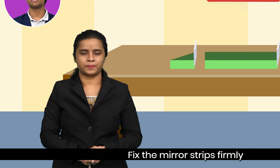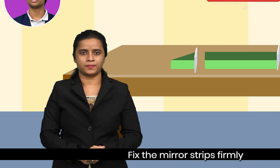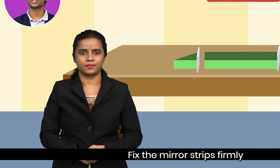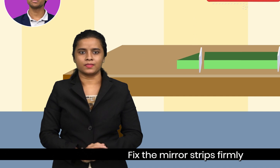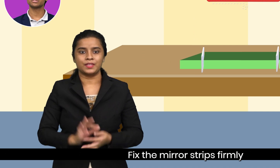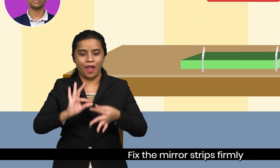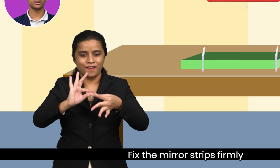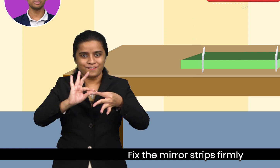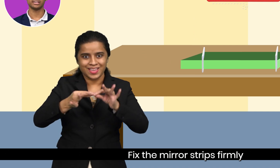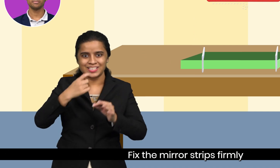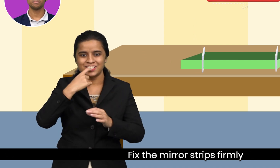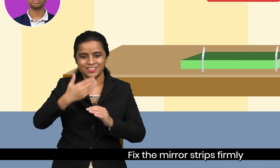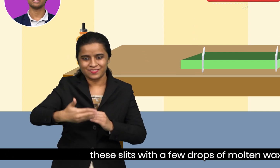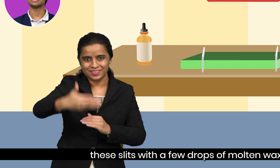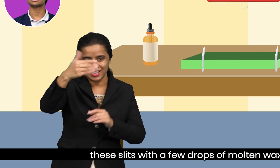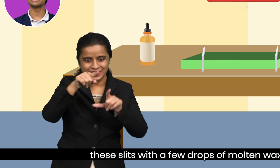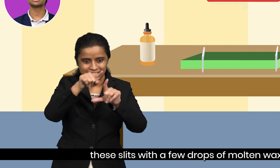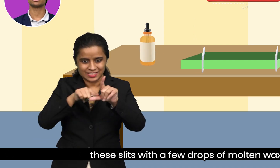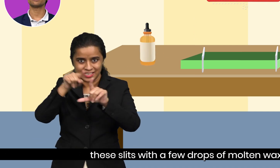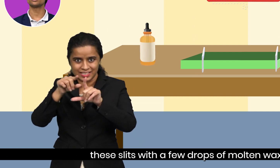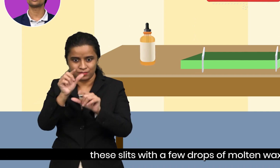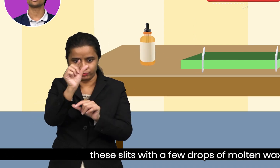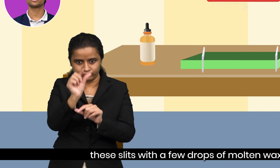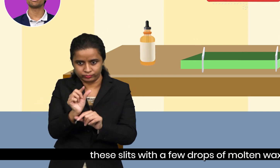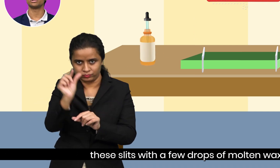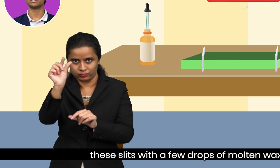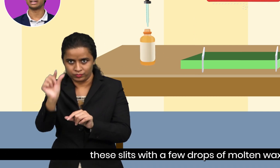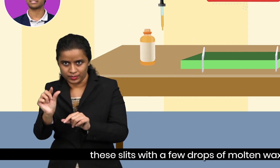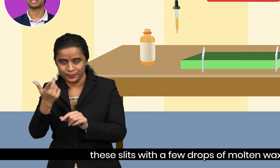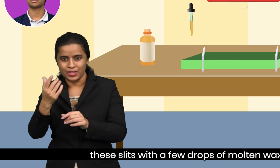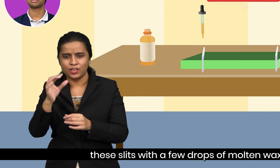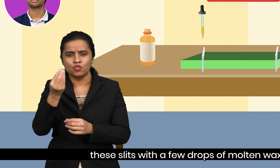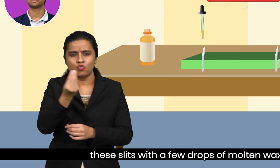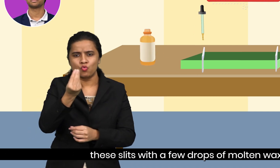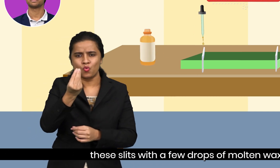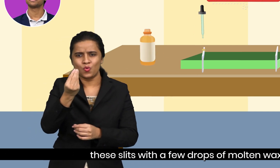Fix the mirror strips firmly in these slits with a few drops of molten wax.